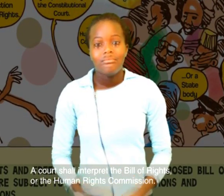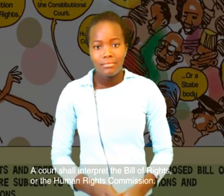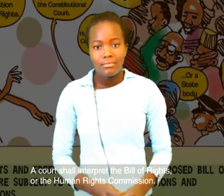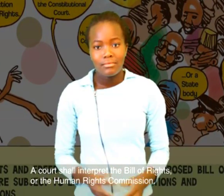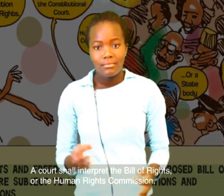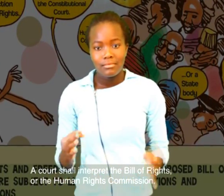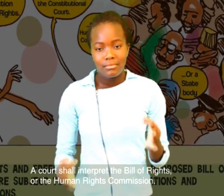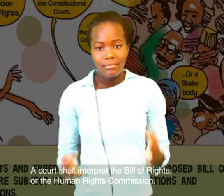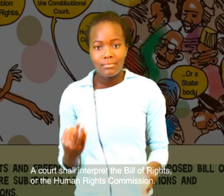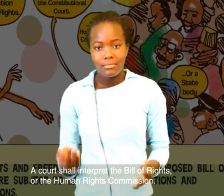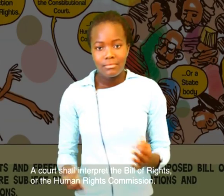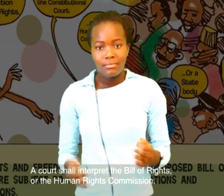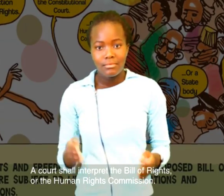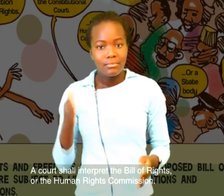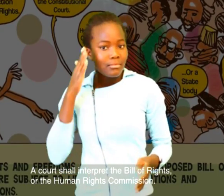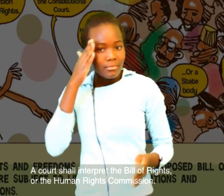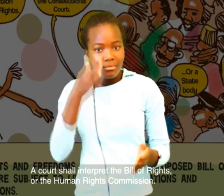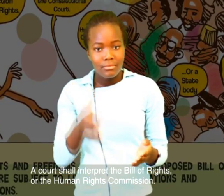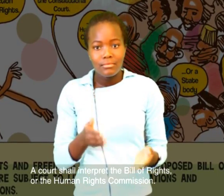all the Human Rights Commission,